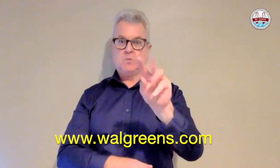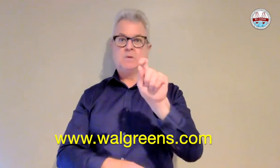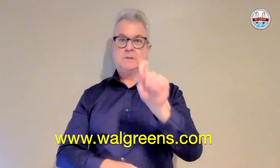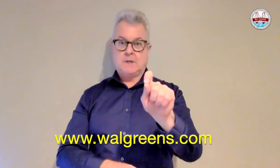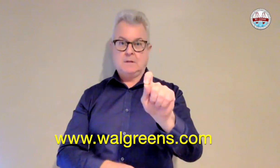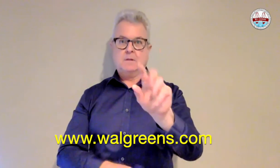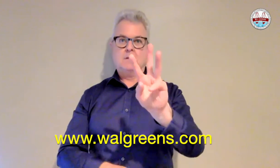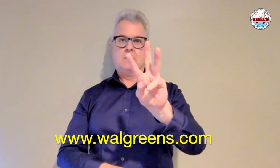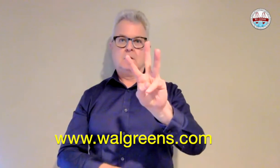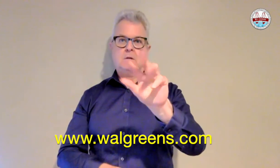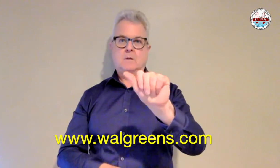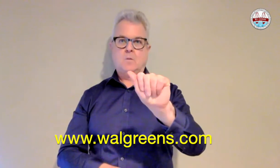the Walgreens website, which is